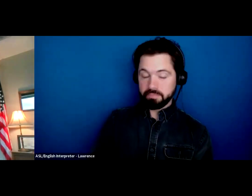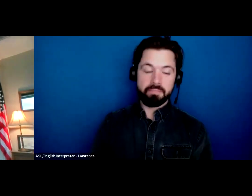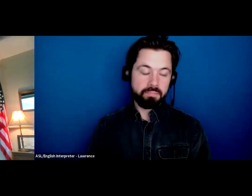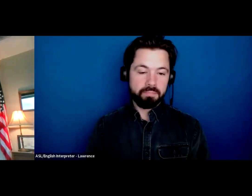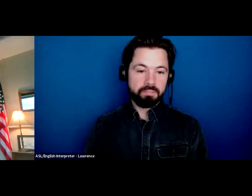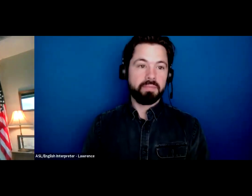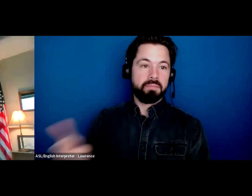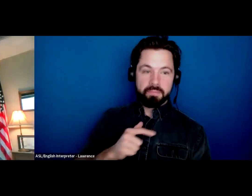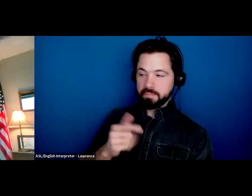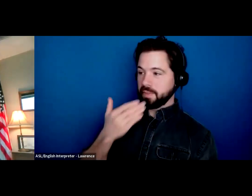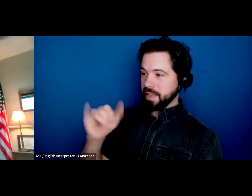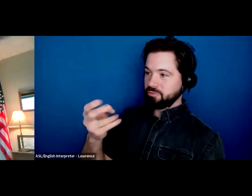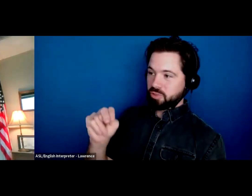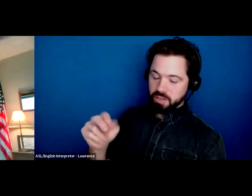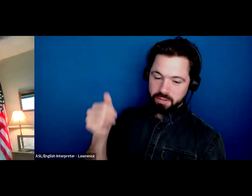Thanks, John.